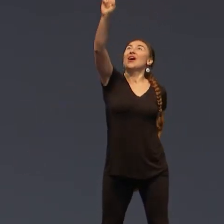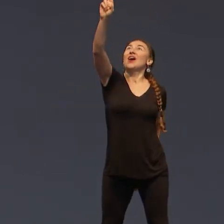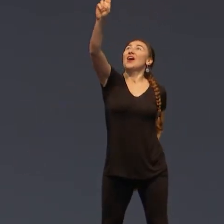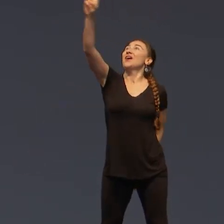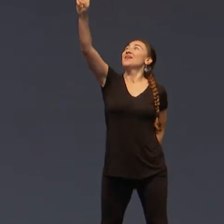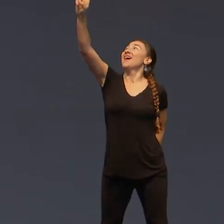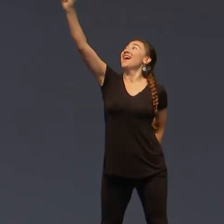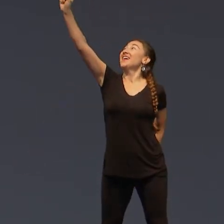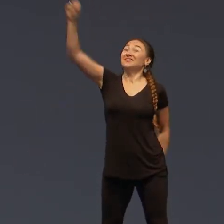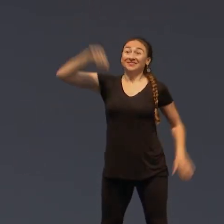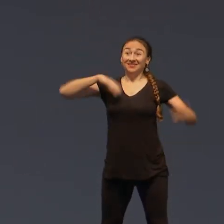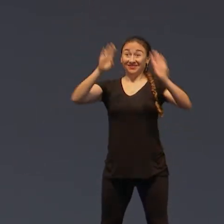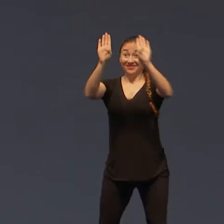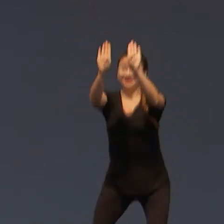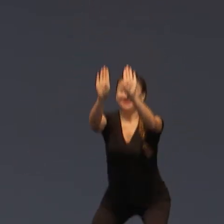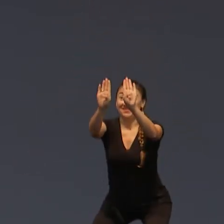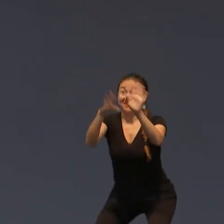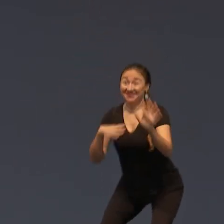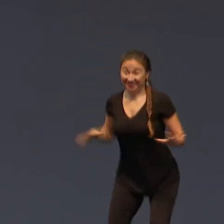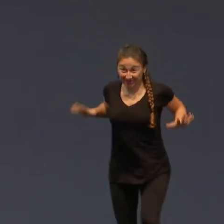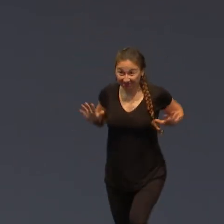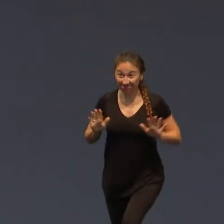So we get to Toys R Us.